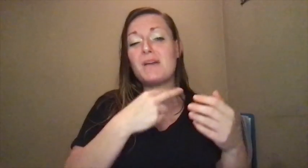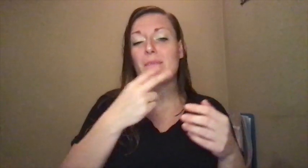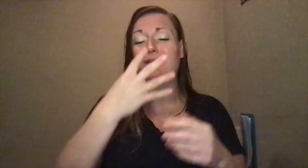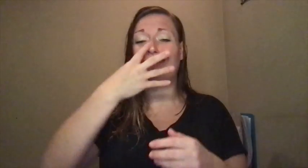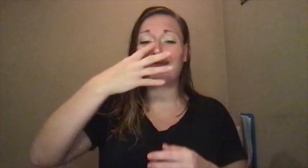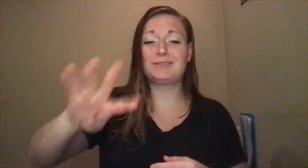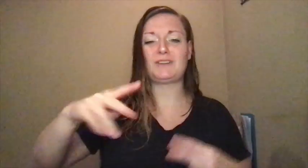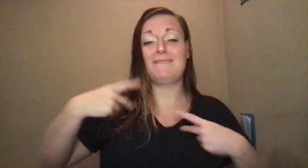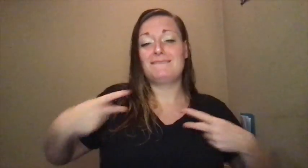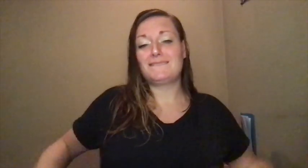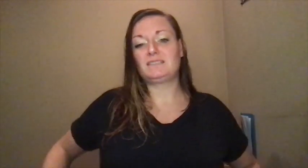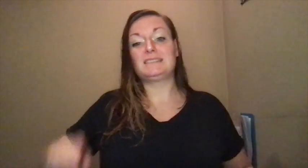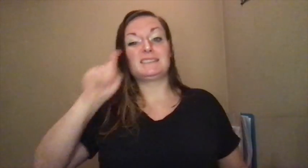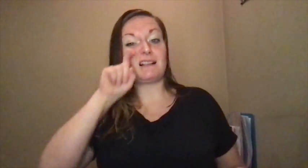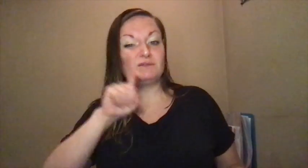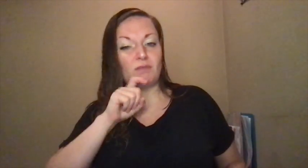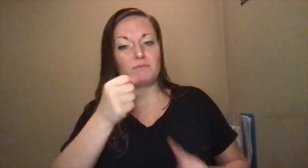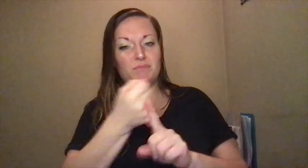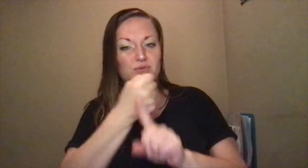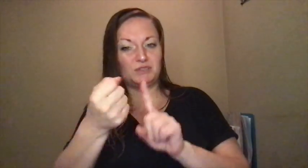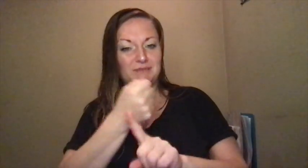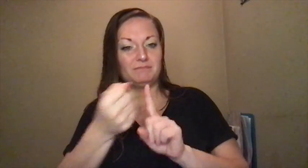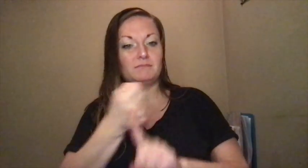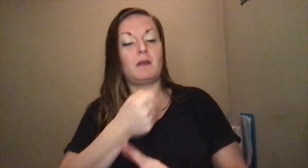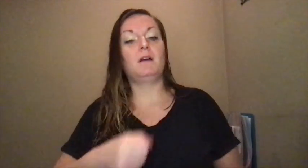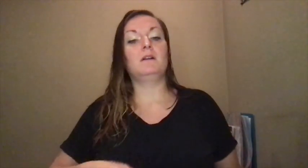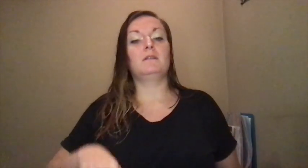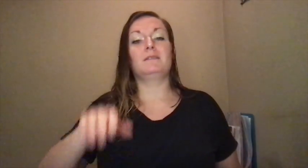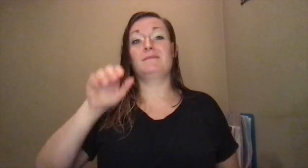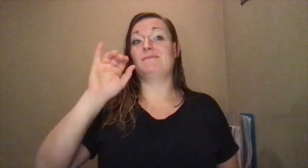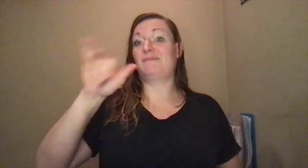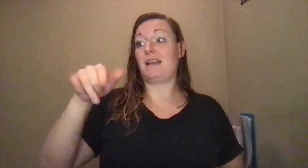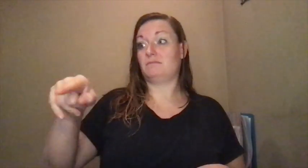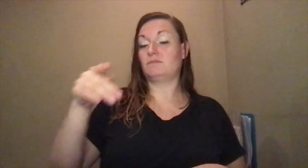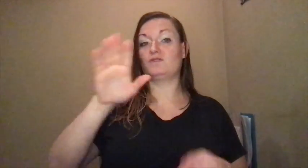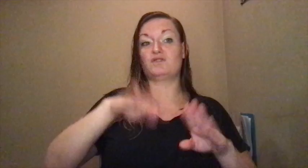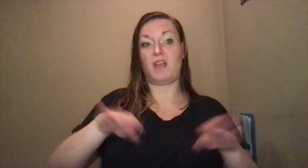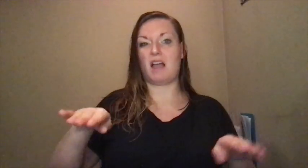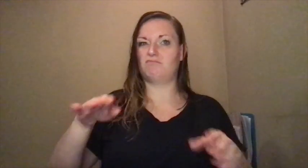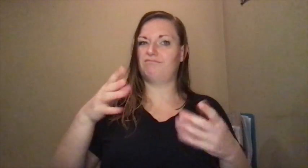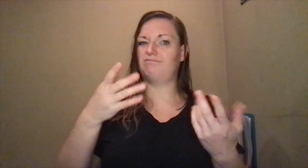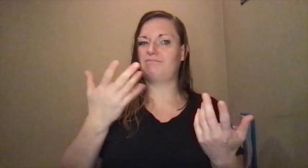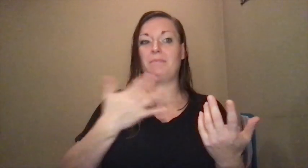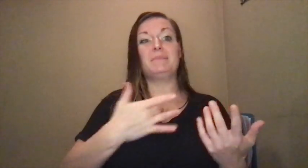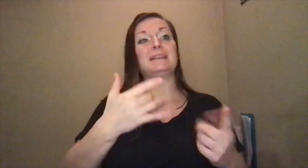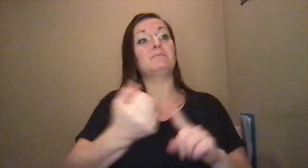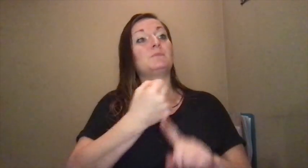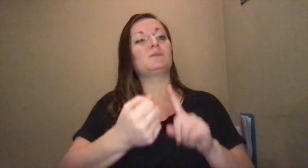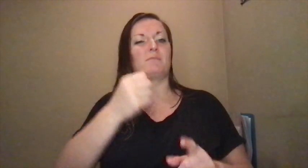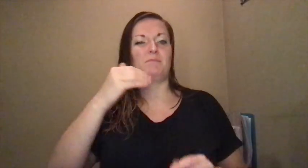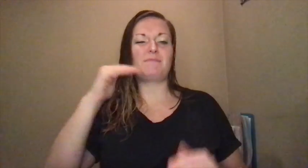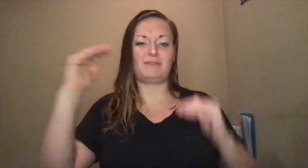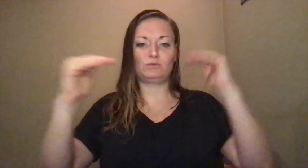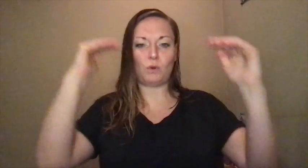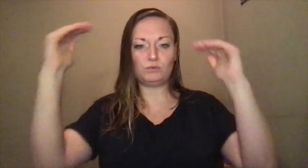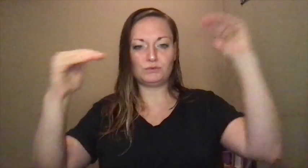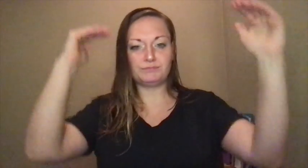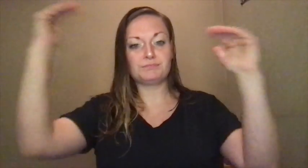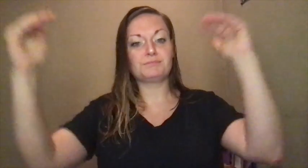it. But you might be surprised to see what happens when you load up the game with a Goomba inside this cage. The Goomba takes a few steps, and they can just walk